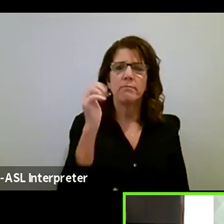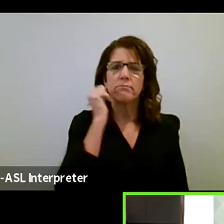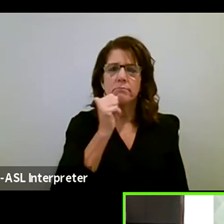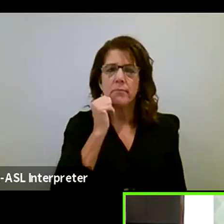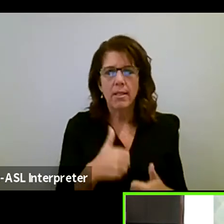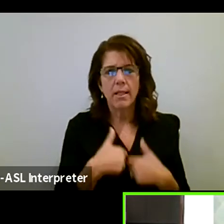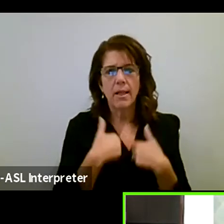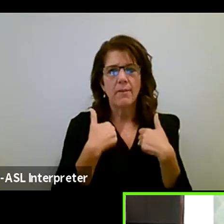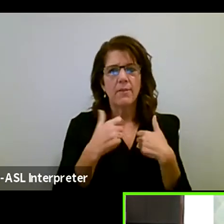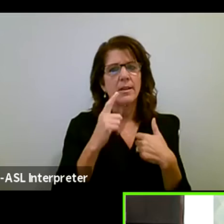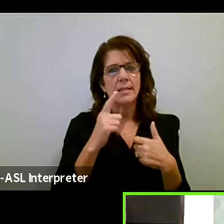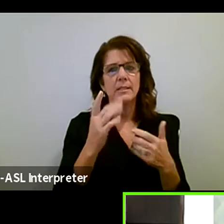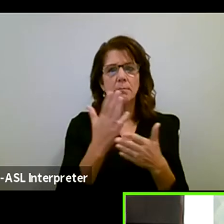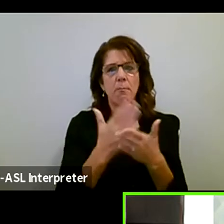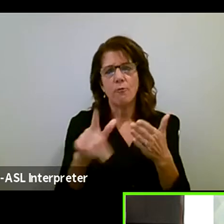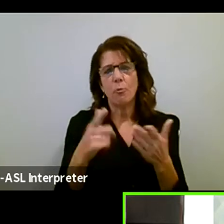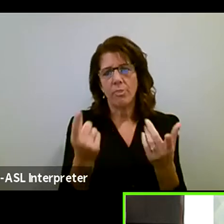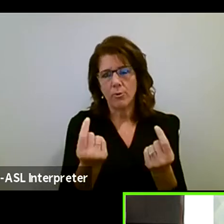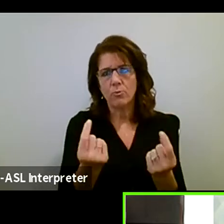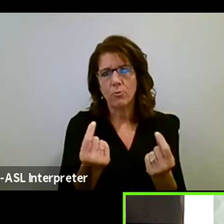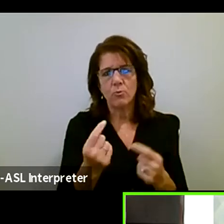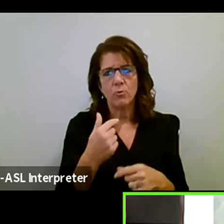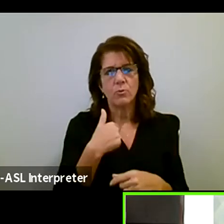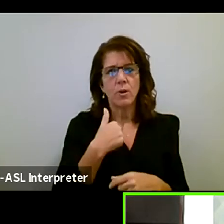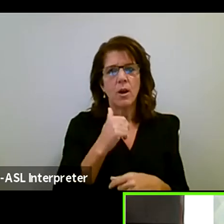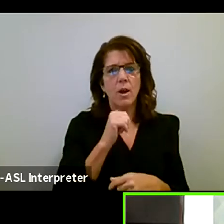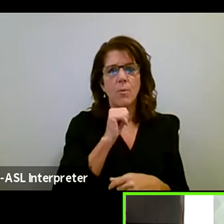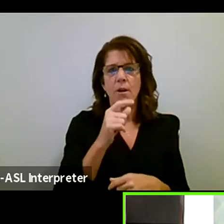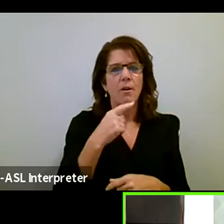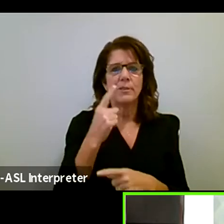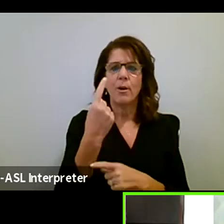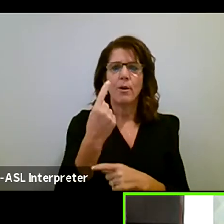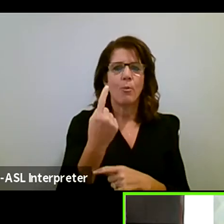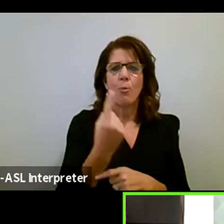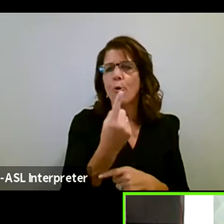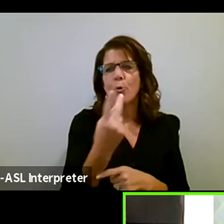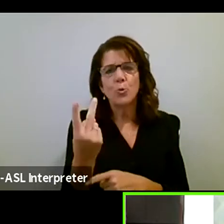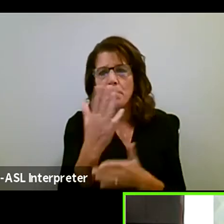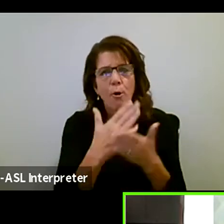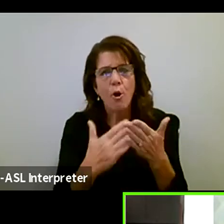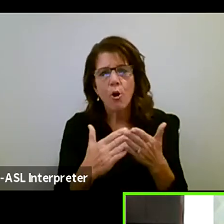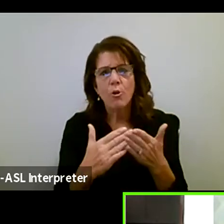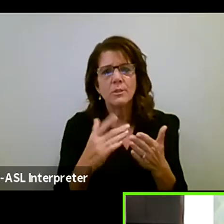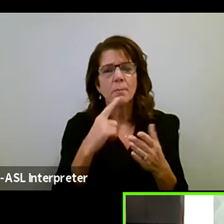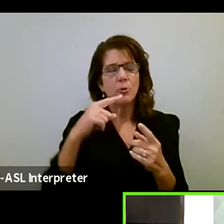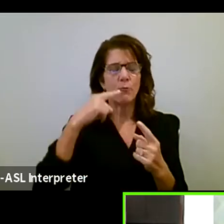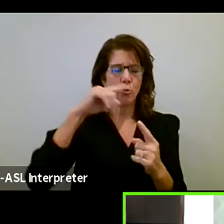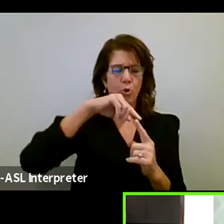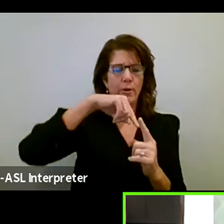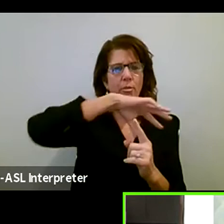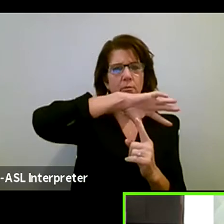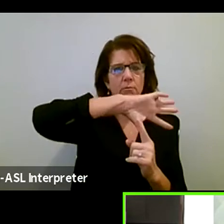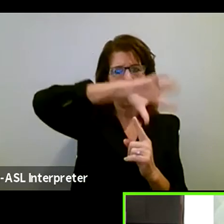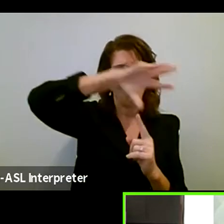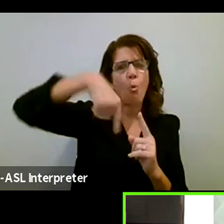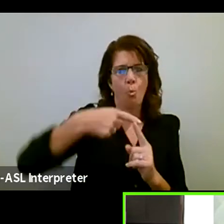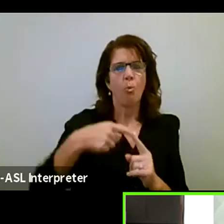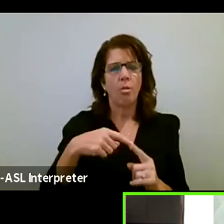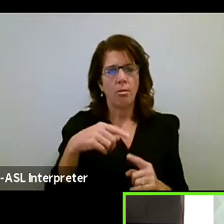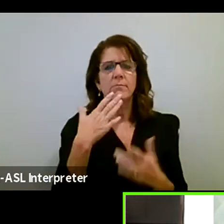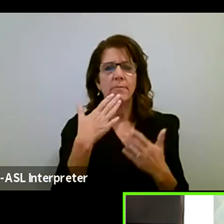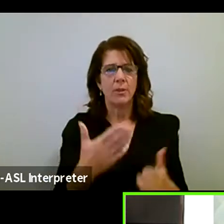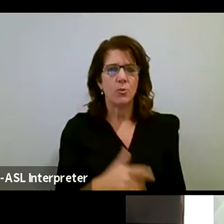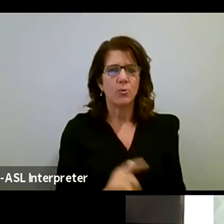It's an integral part to what they do. So I would not say just one or two aspects. It's the 360-degree utilization of technology for older adults. Thank